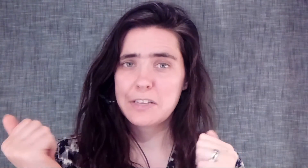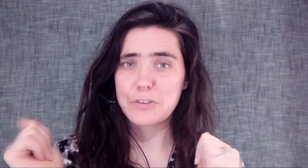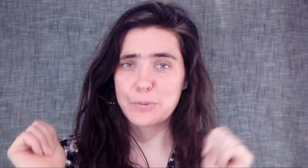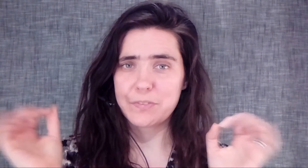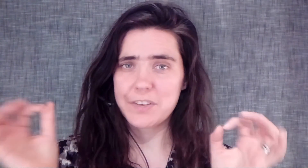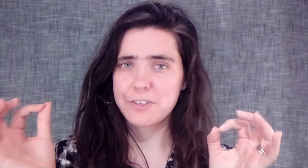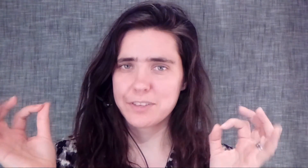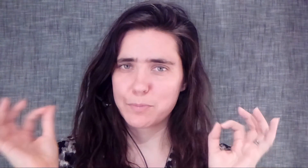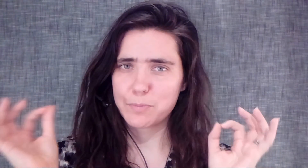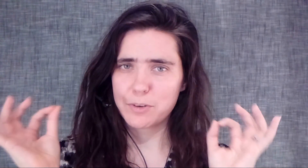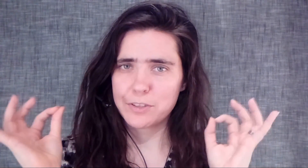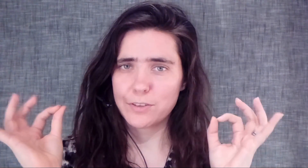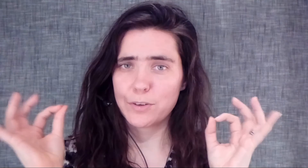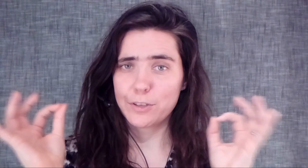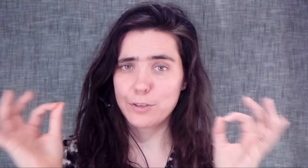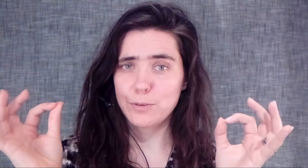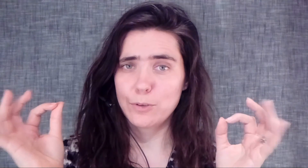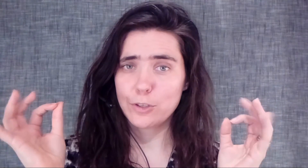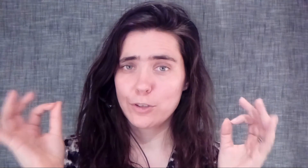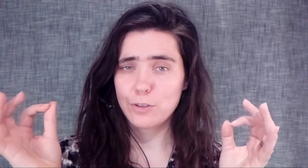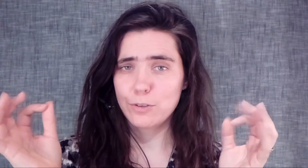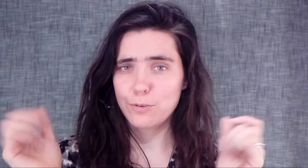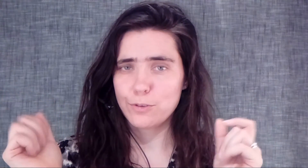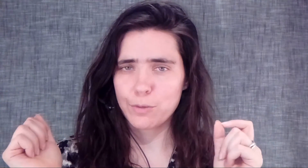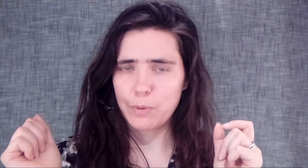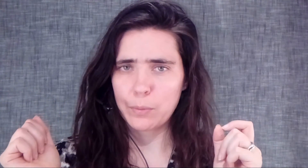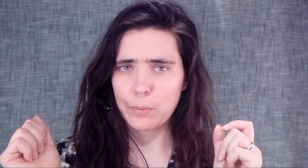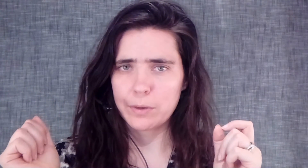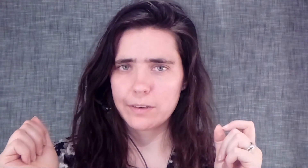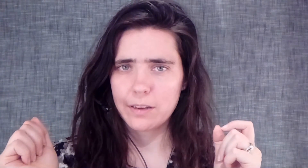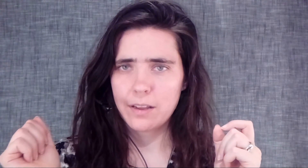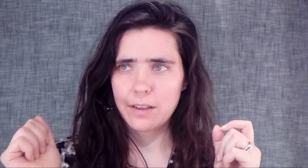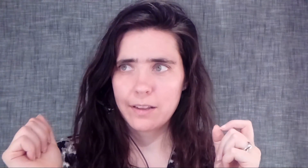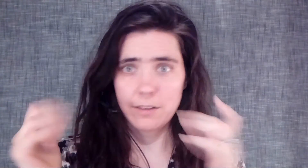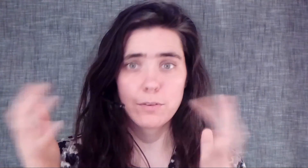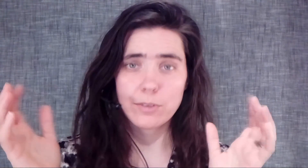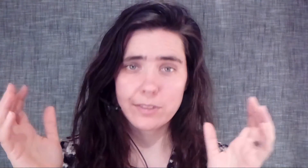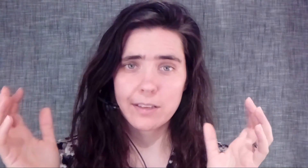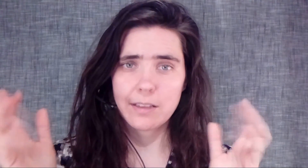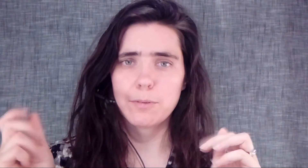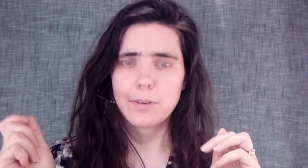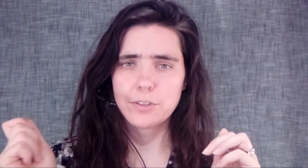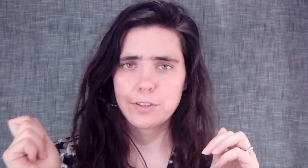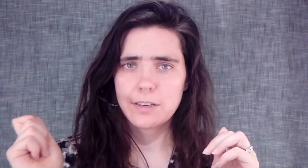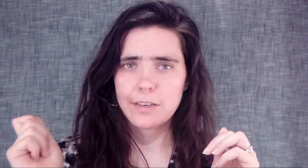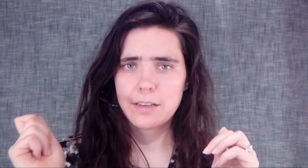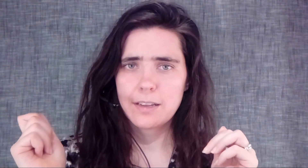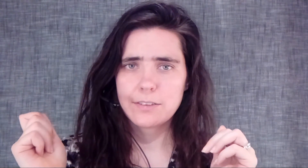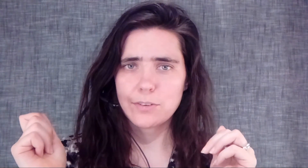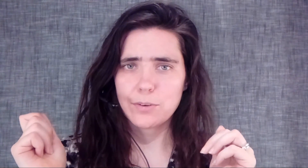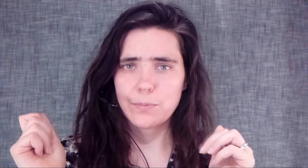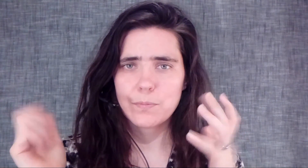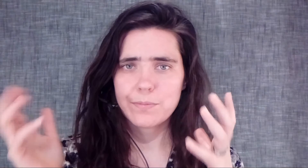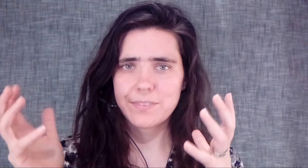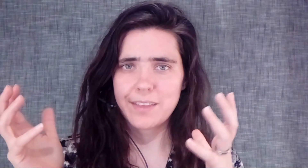So facial expressions are a huge, huge component of all sign language. So